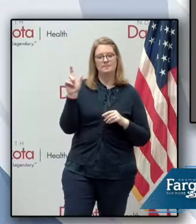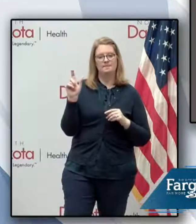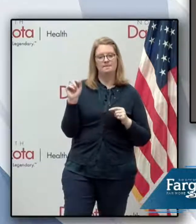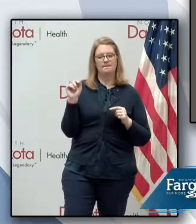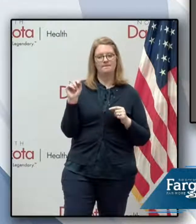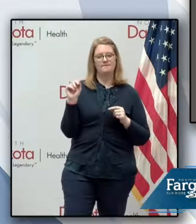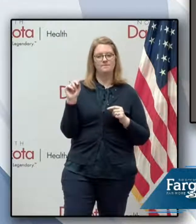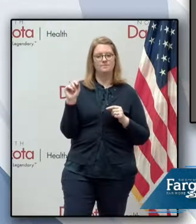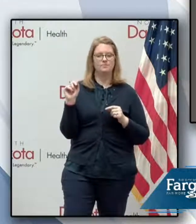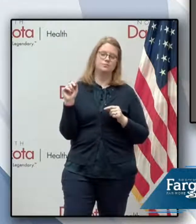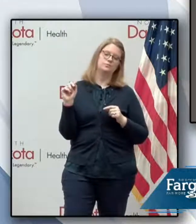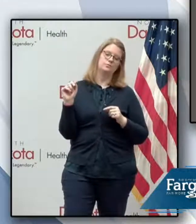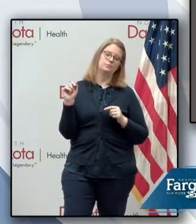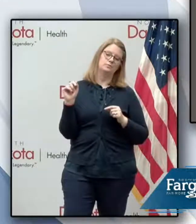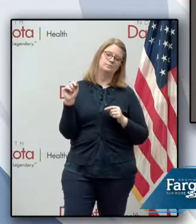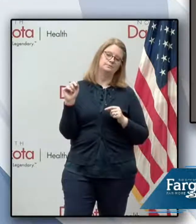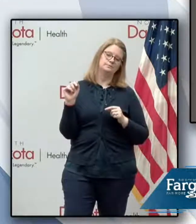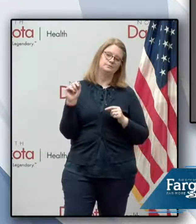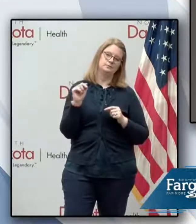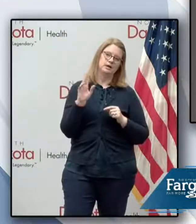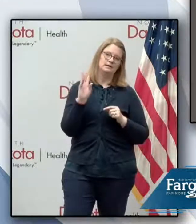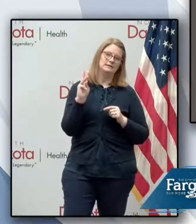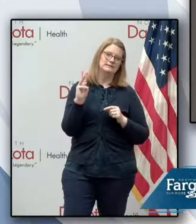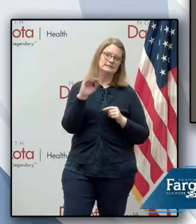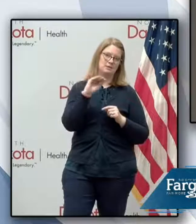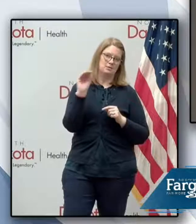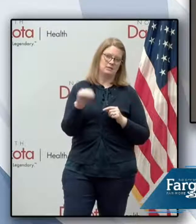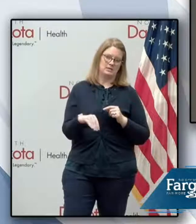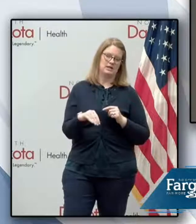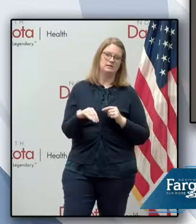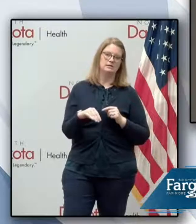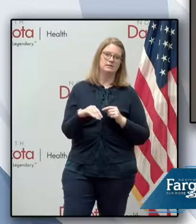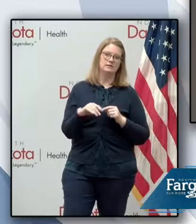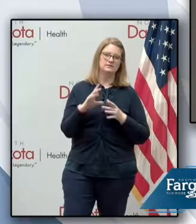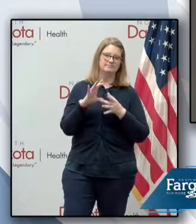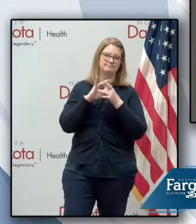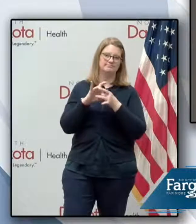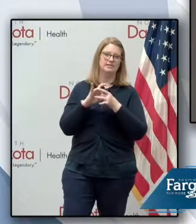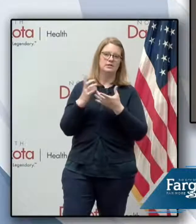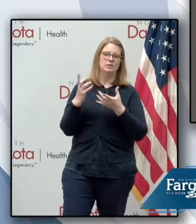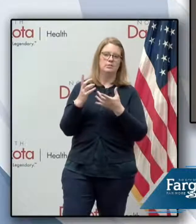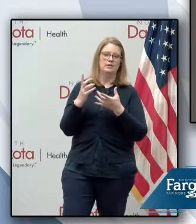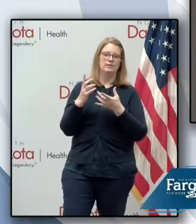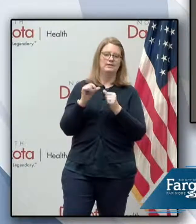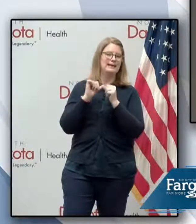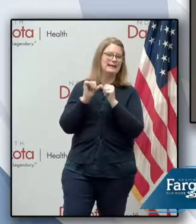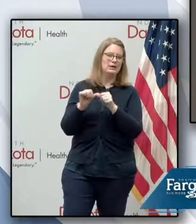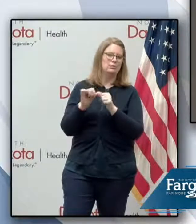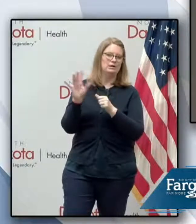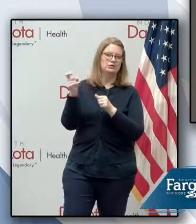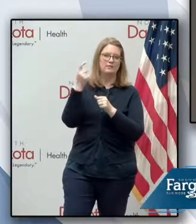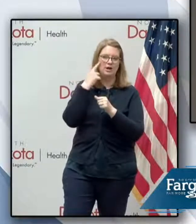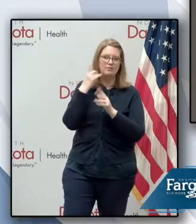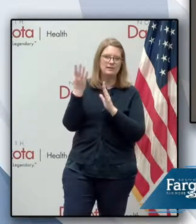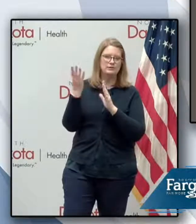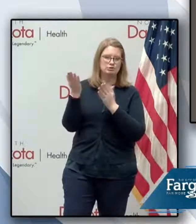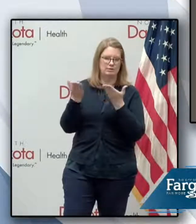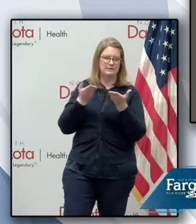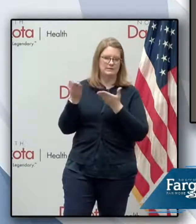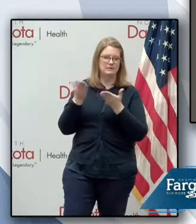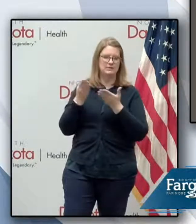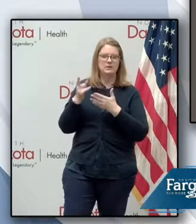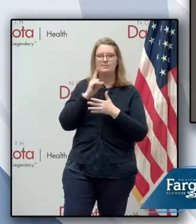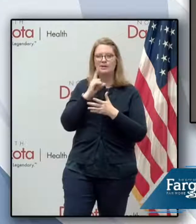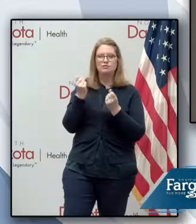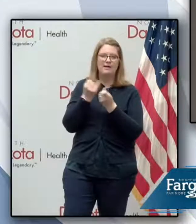been able to, for only 16% of this has gone towards the continuation of government services. And then the